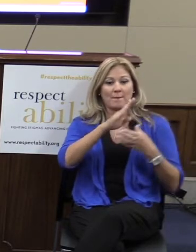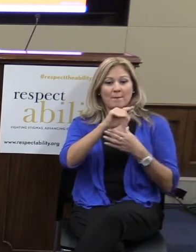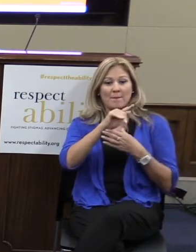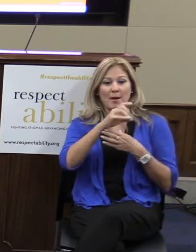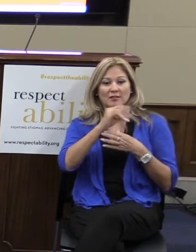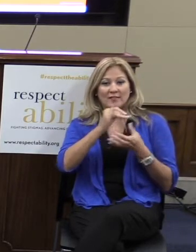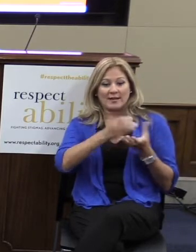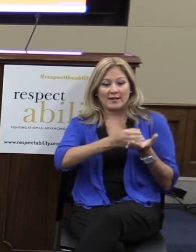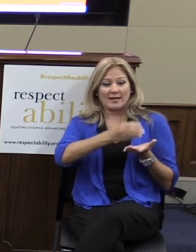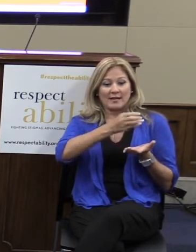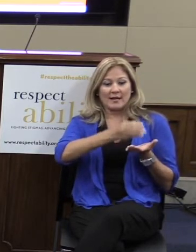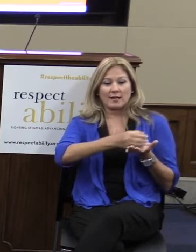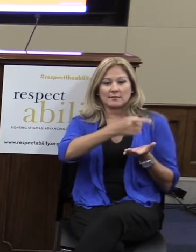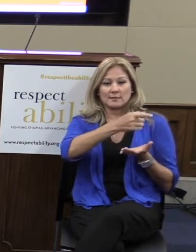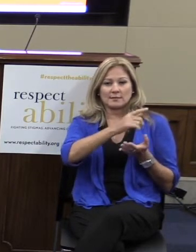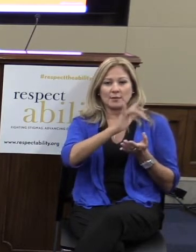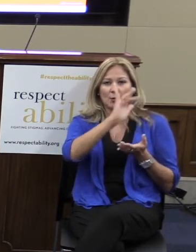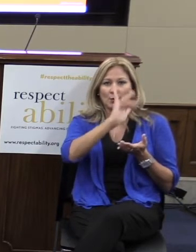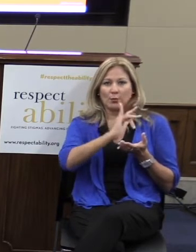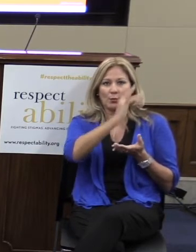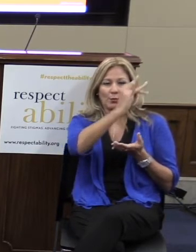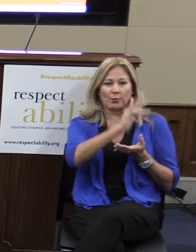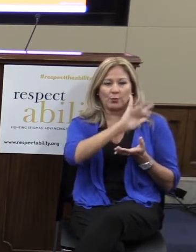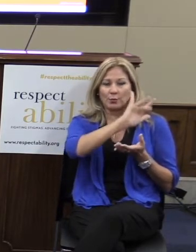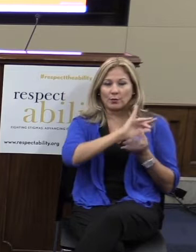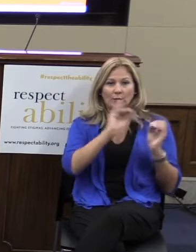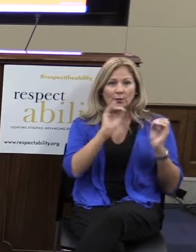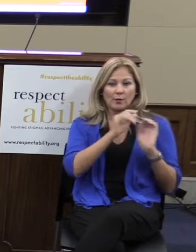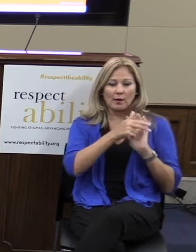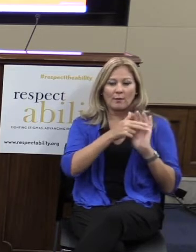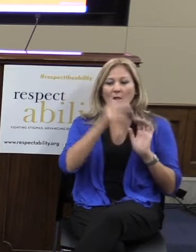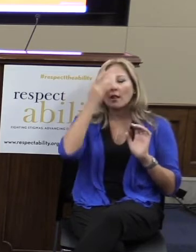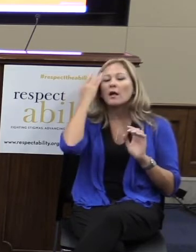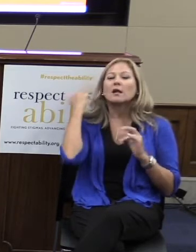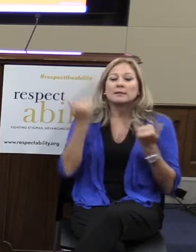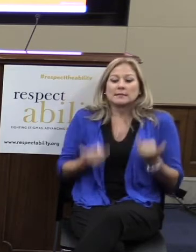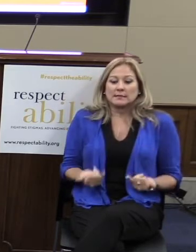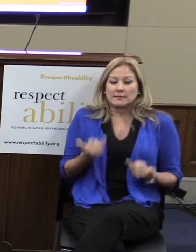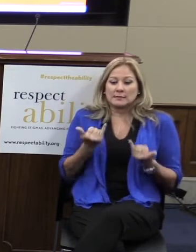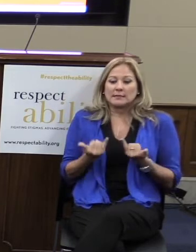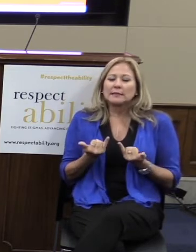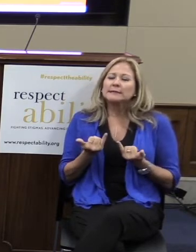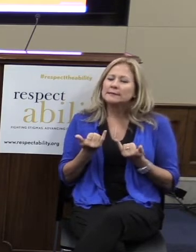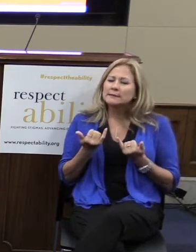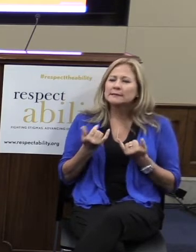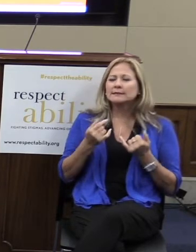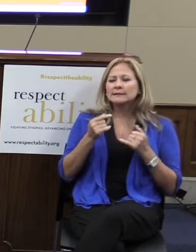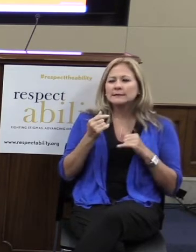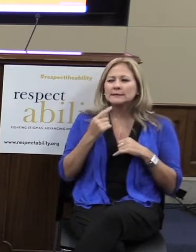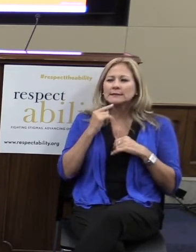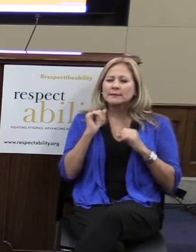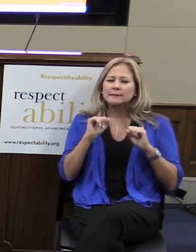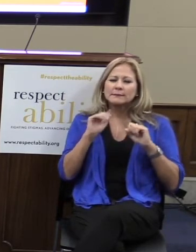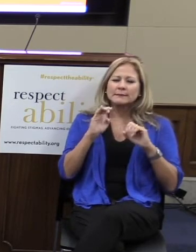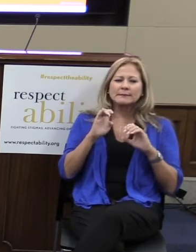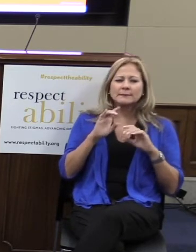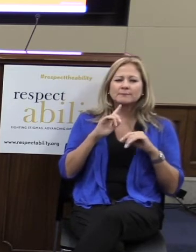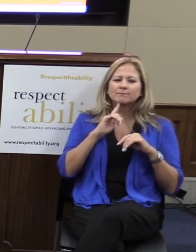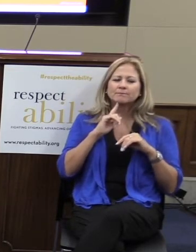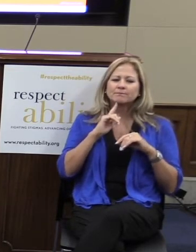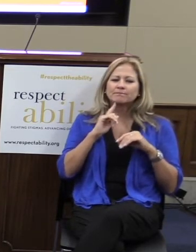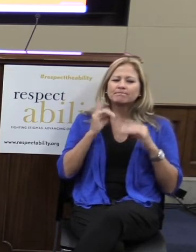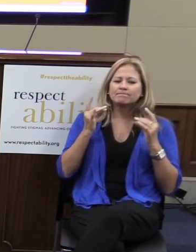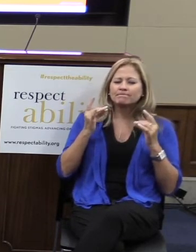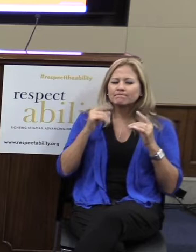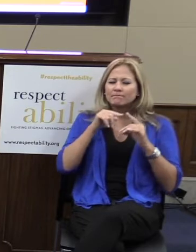number of cans. And because labels today are tricky, as they can mean different things to different